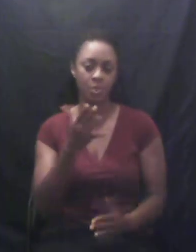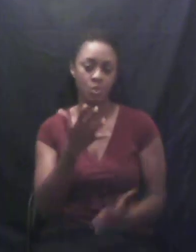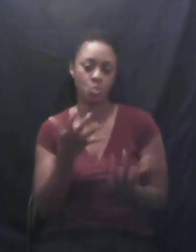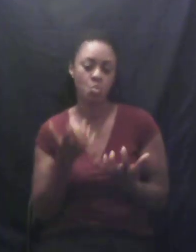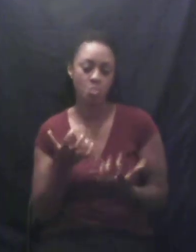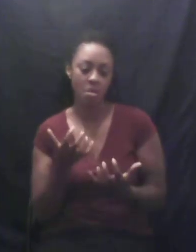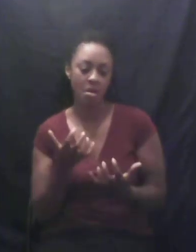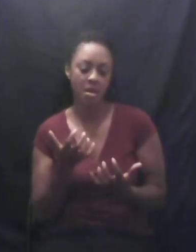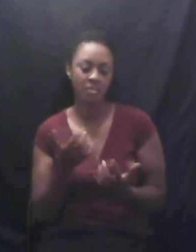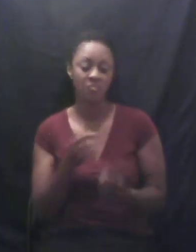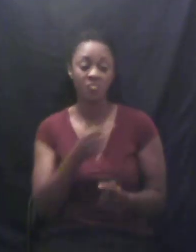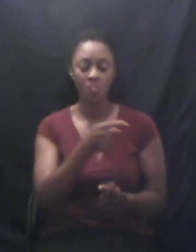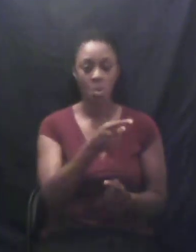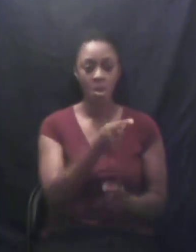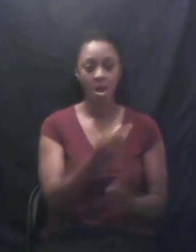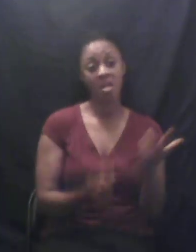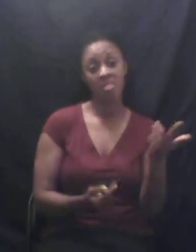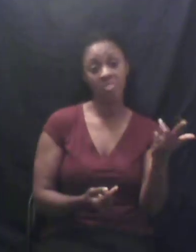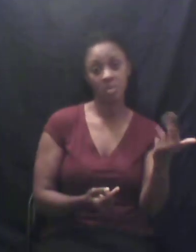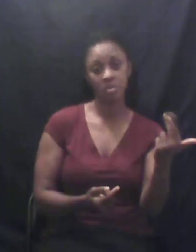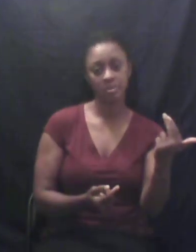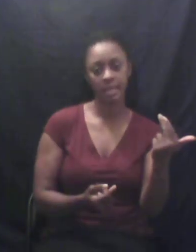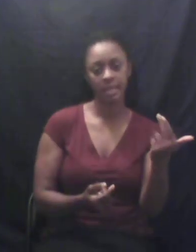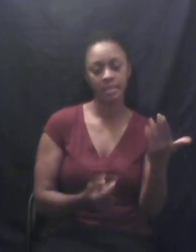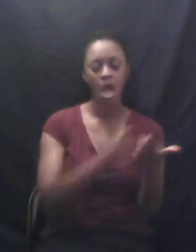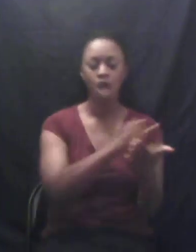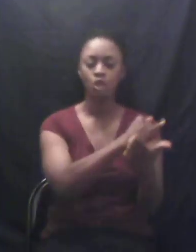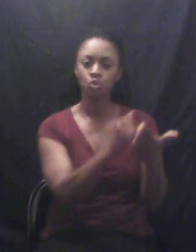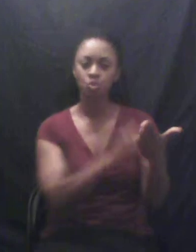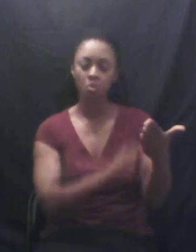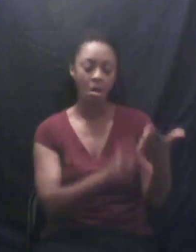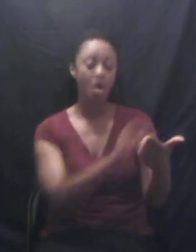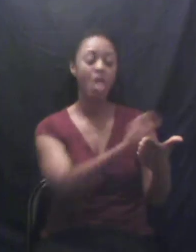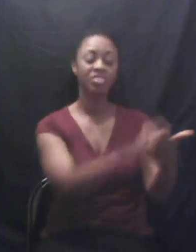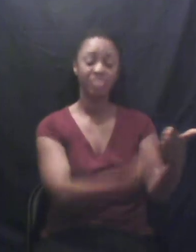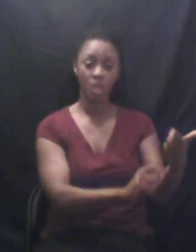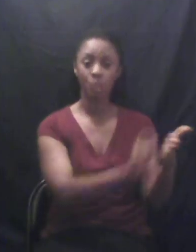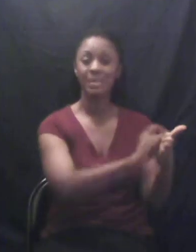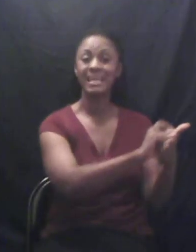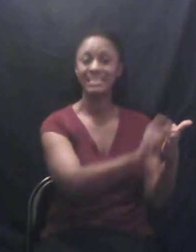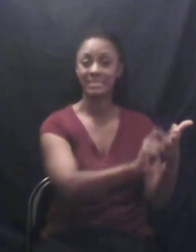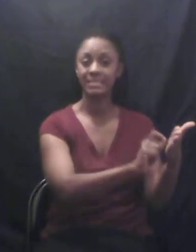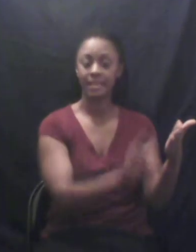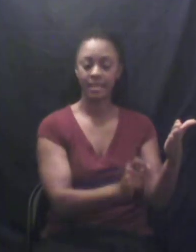to draw on your palm a 13 to show it's 13 and not 30.